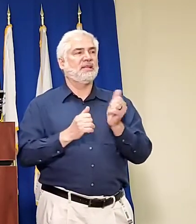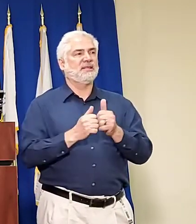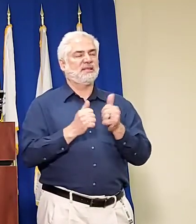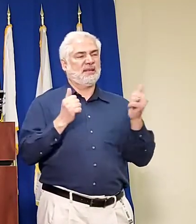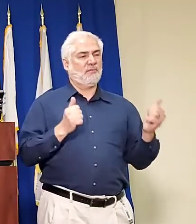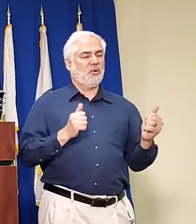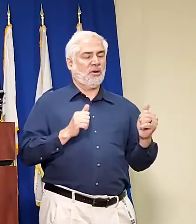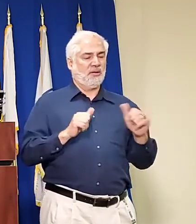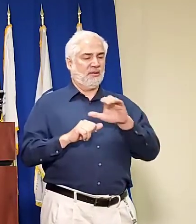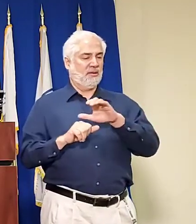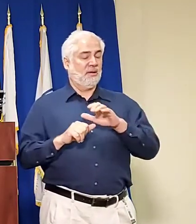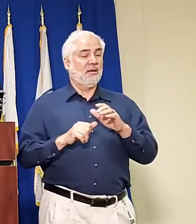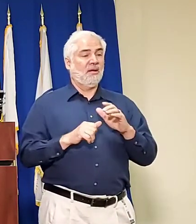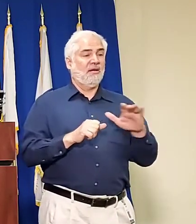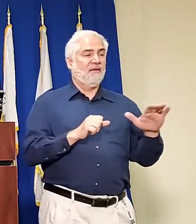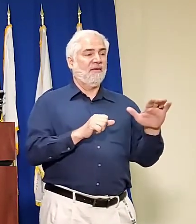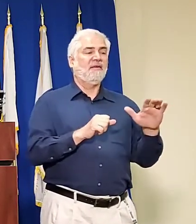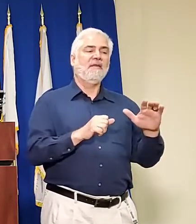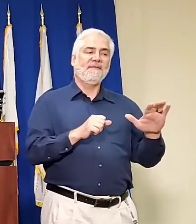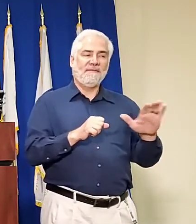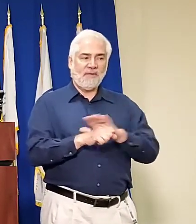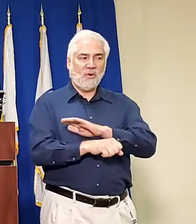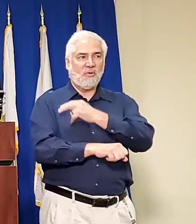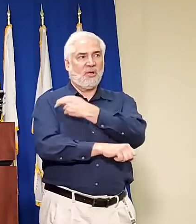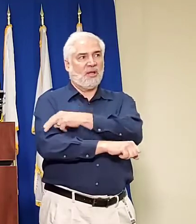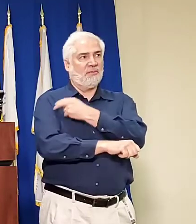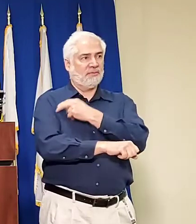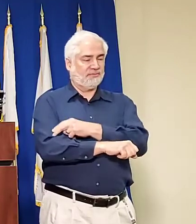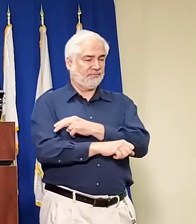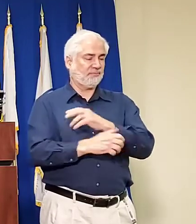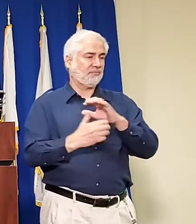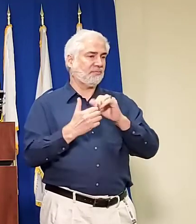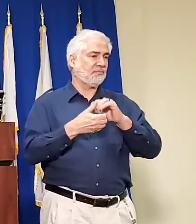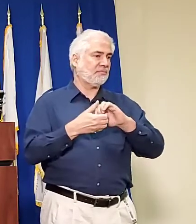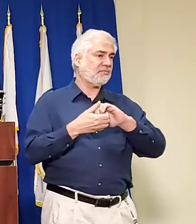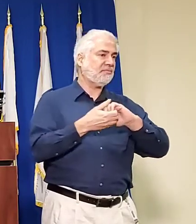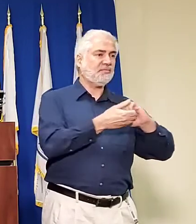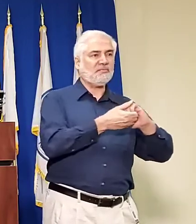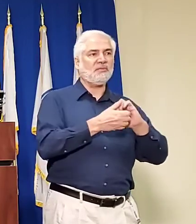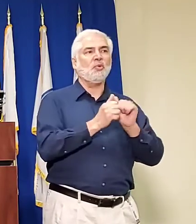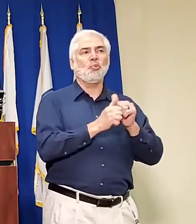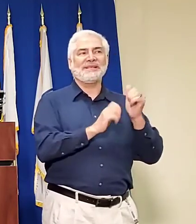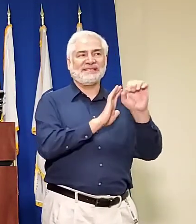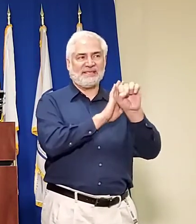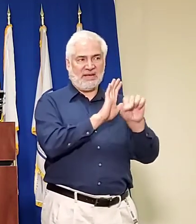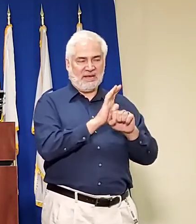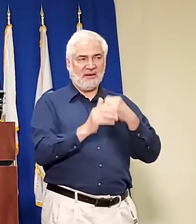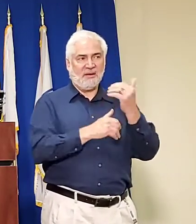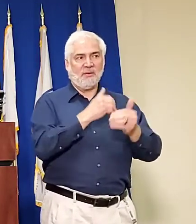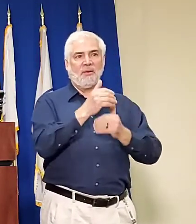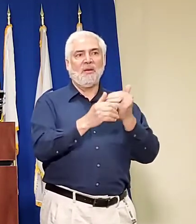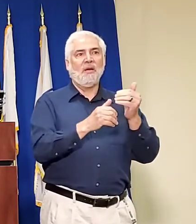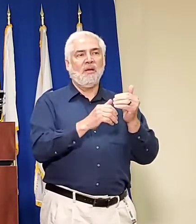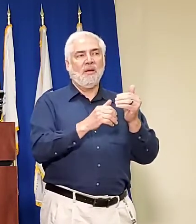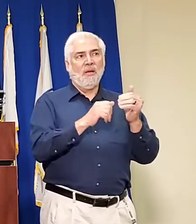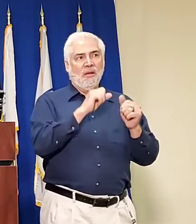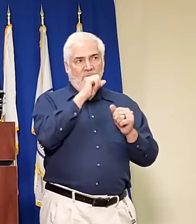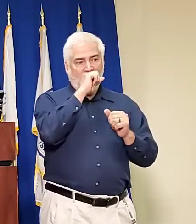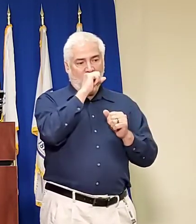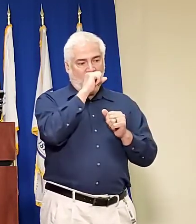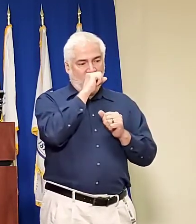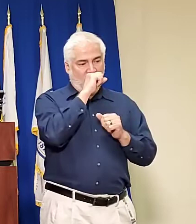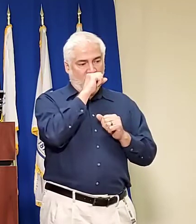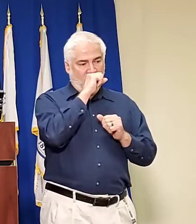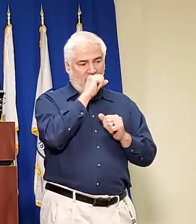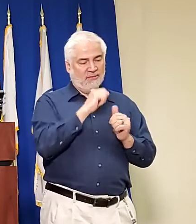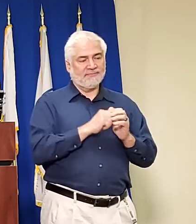separate those out. You know, having a full-scale hospital, we'll do that in partnership with the state, and that's underway. But the other thing that we had to look